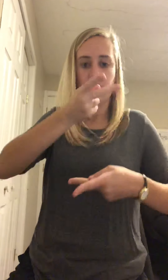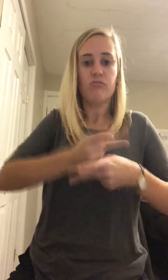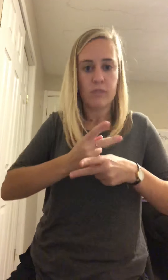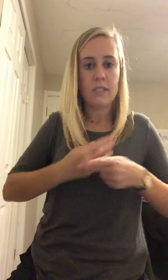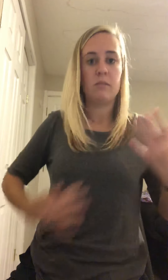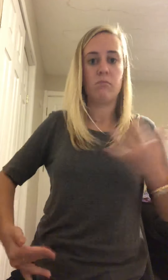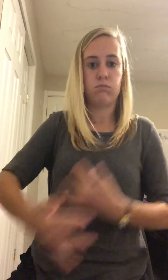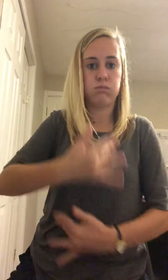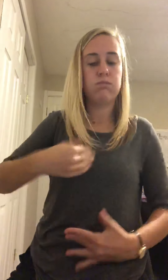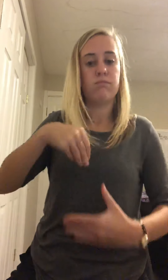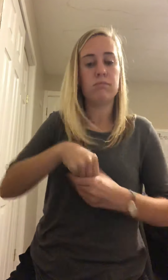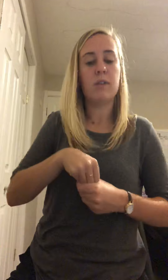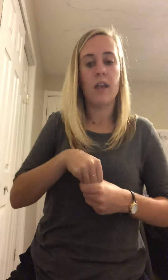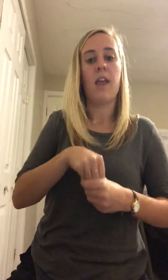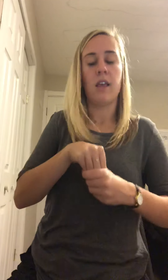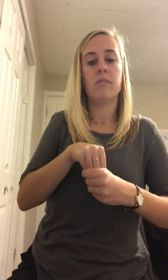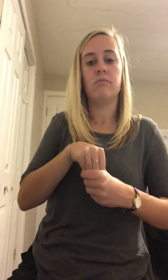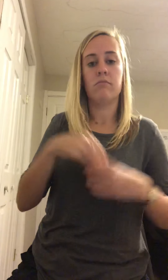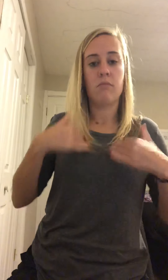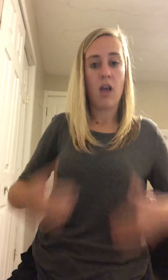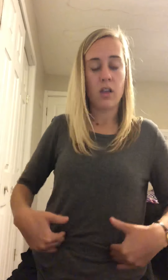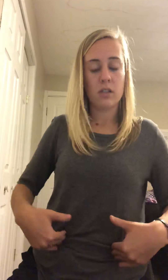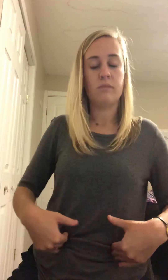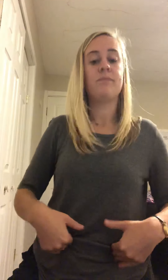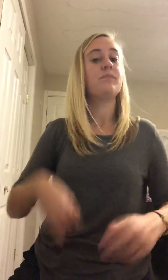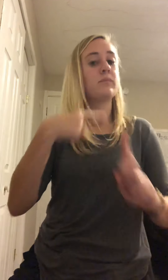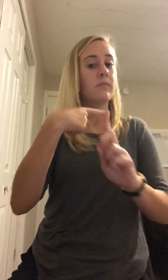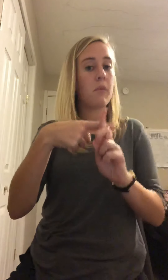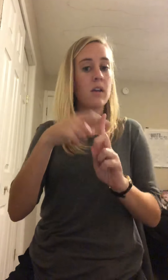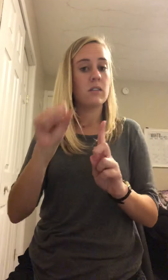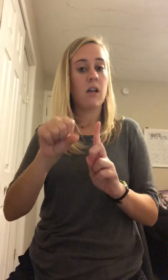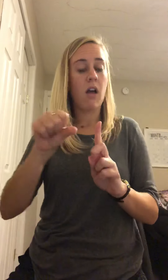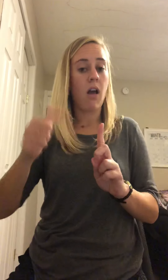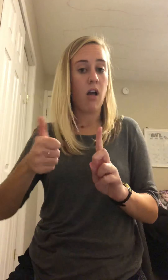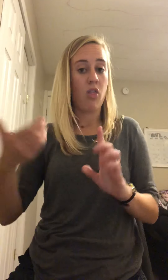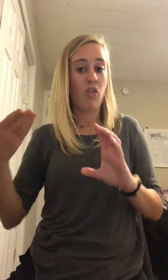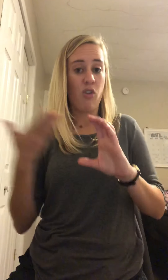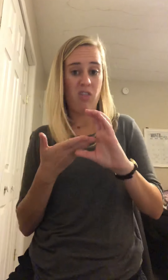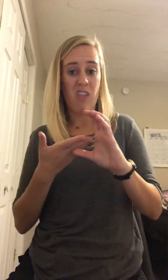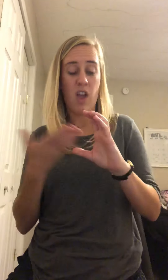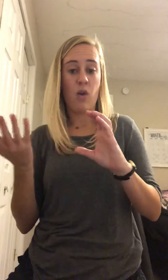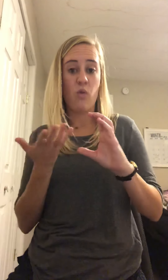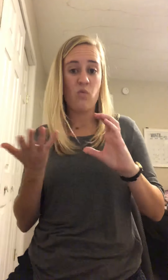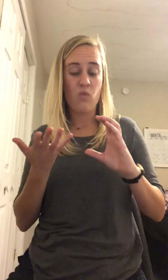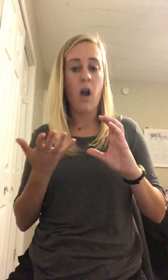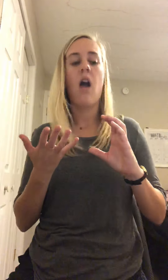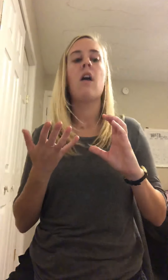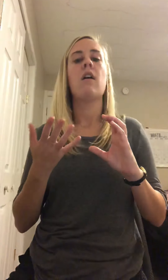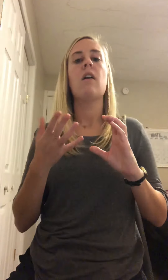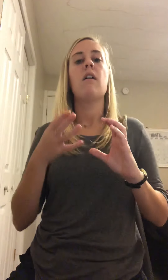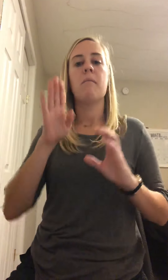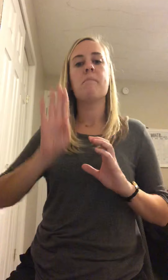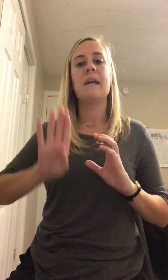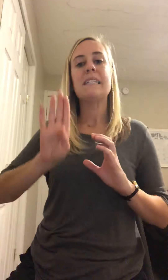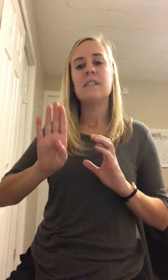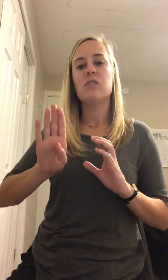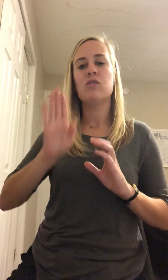large intestine, there are also bacteria that handle functions like vitamin K production and the further breaking down of